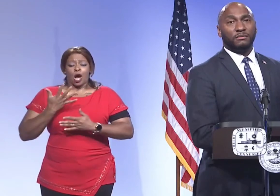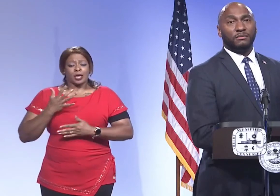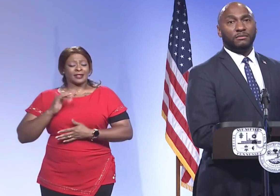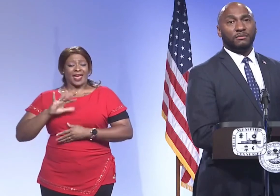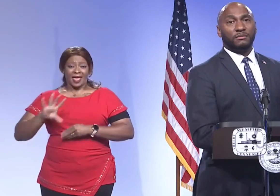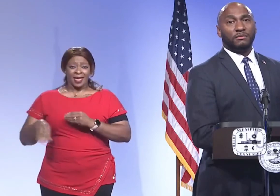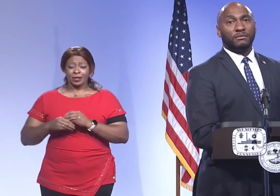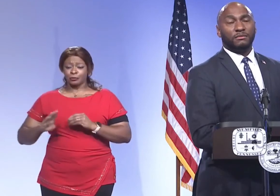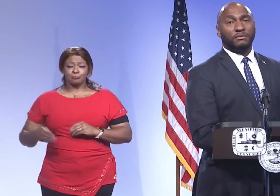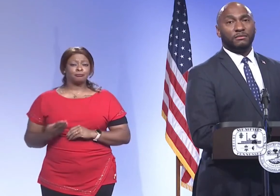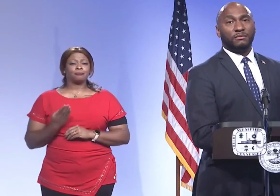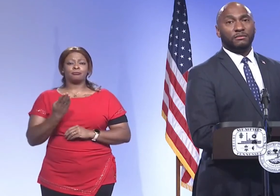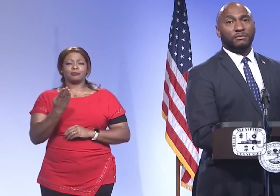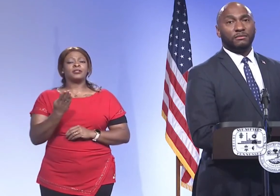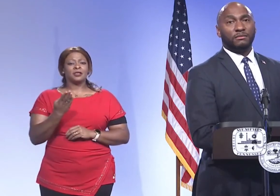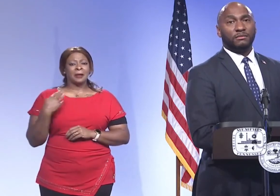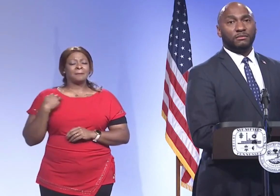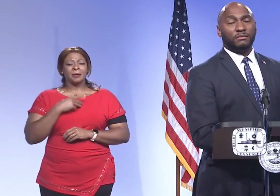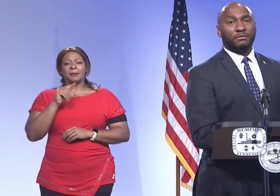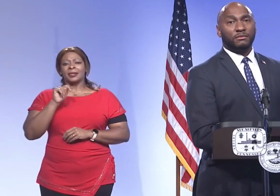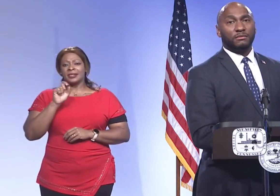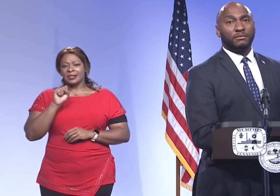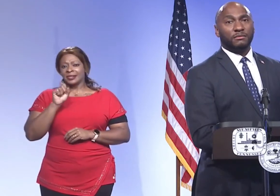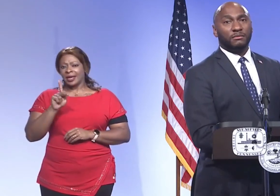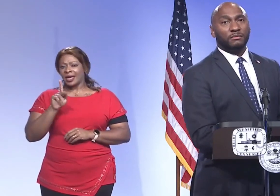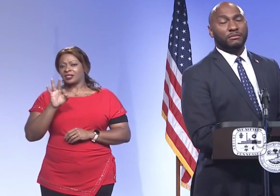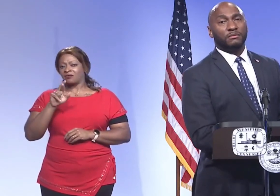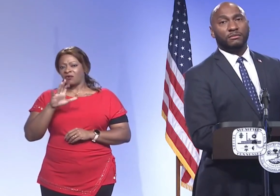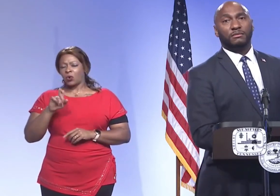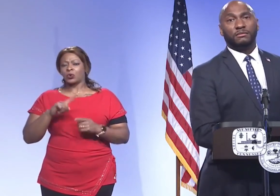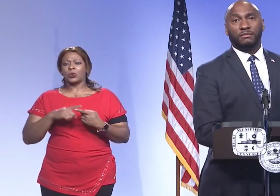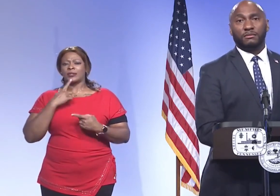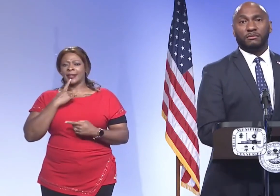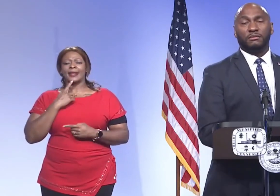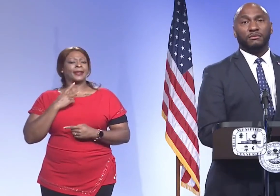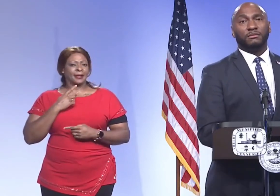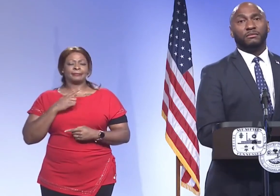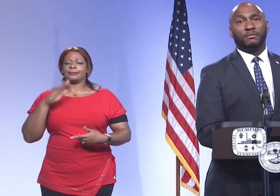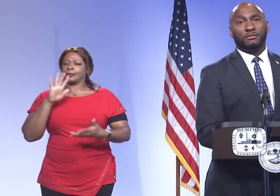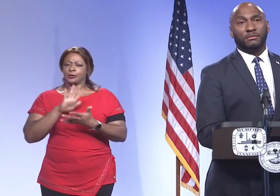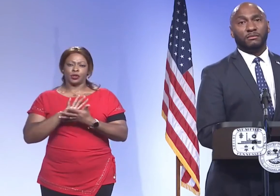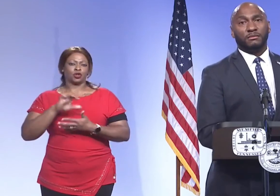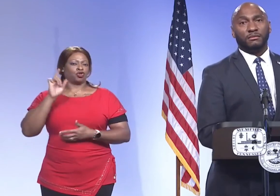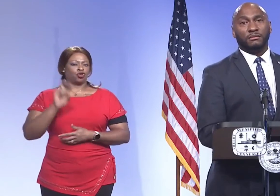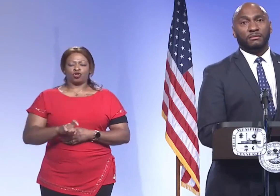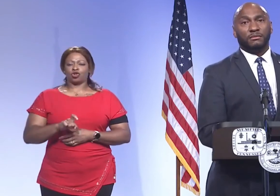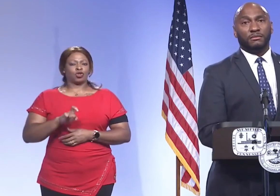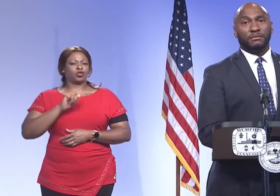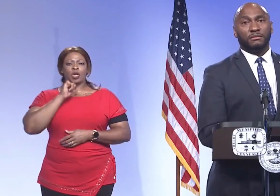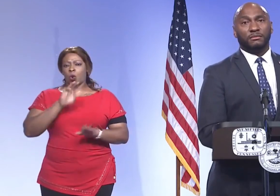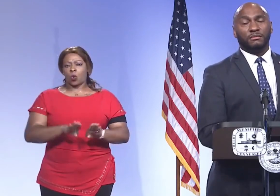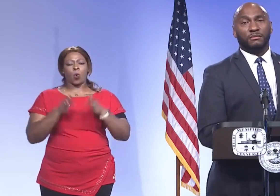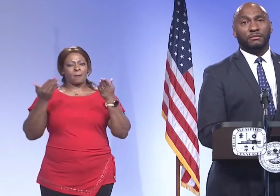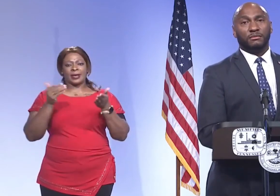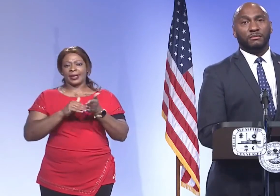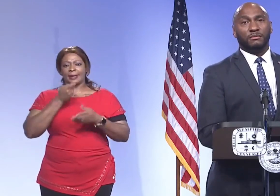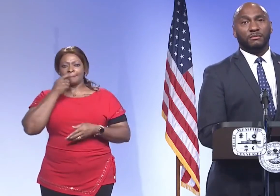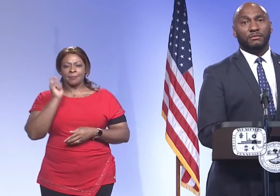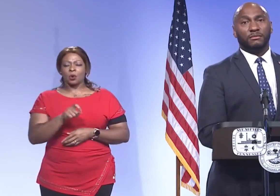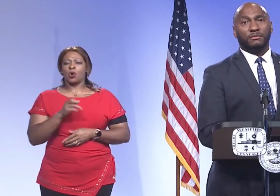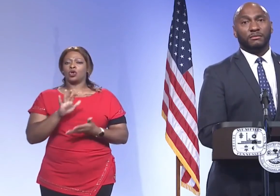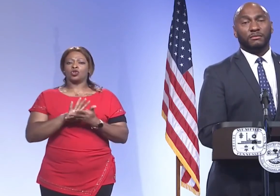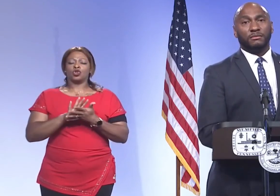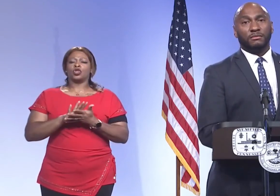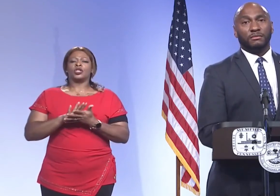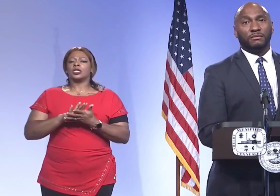the department and members of the task force to say that schools should not reopen or schools that